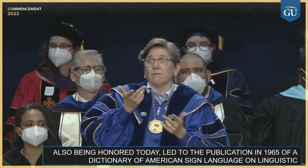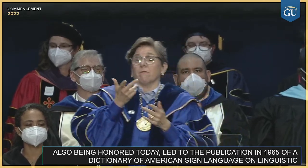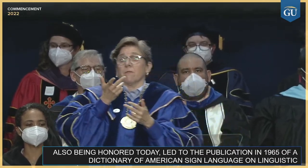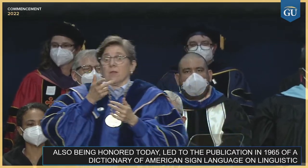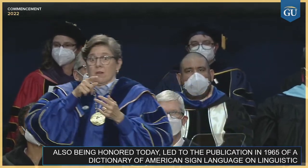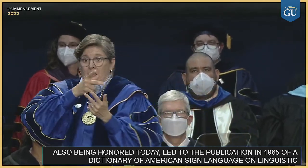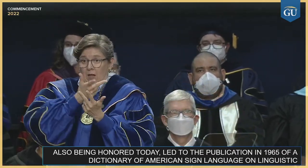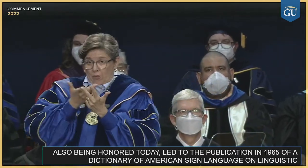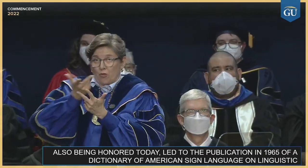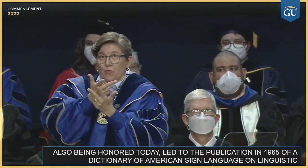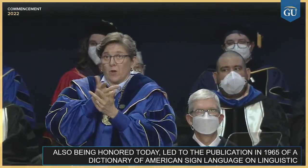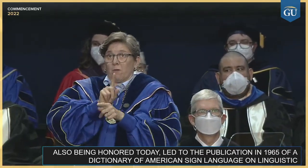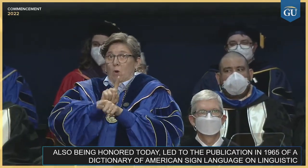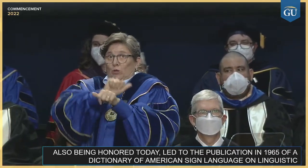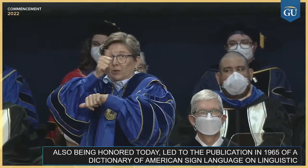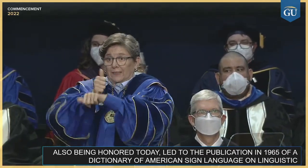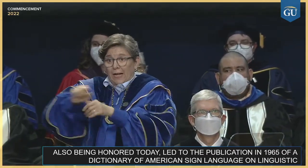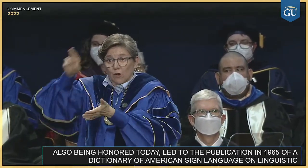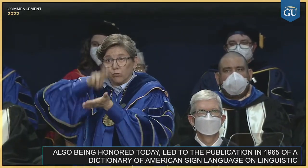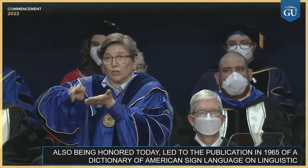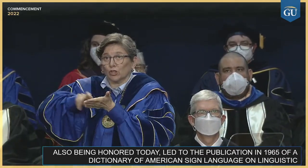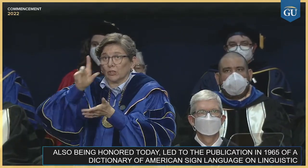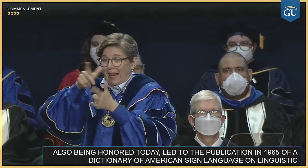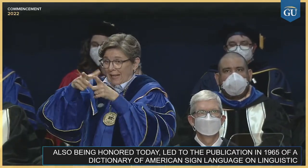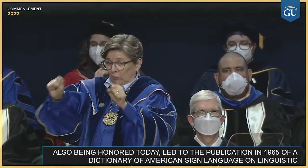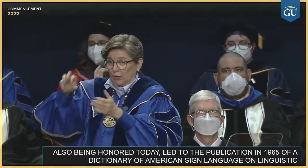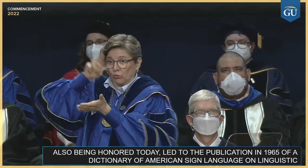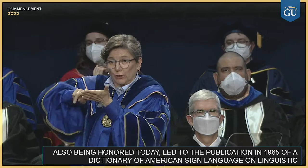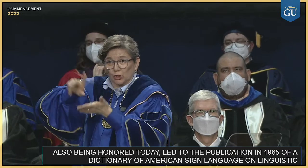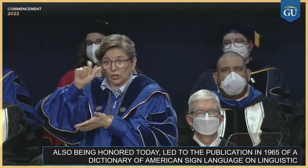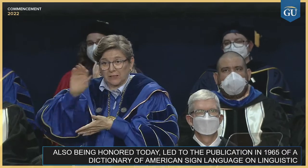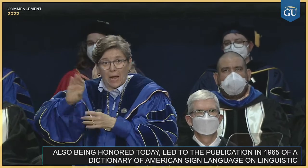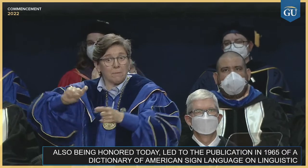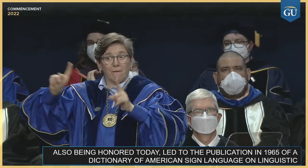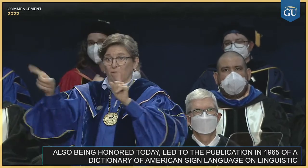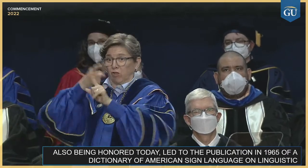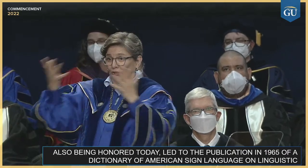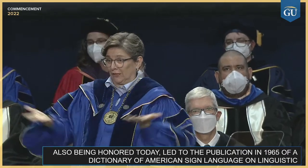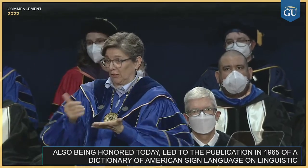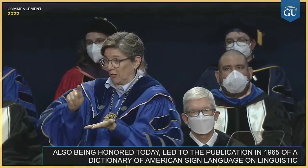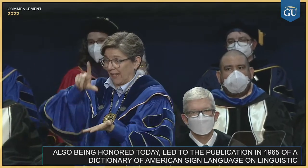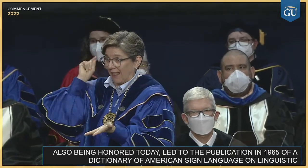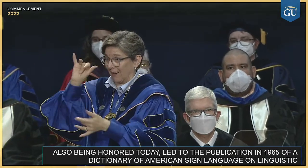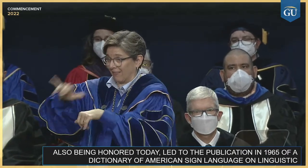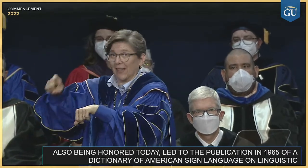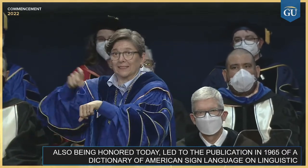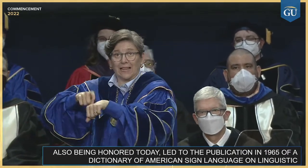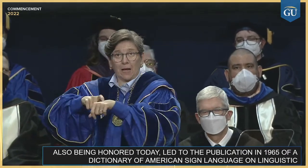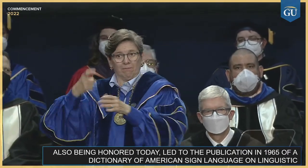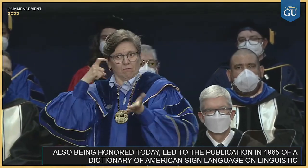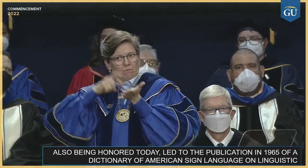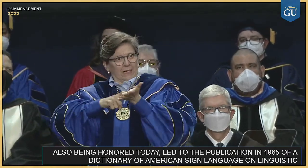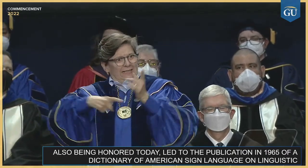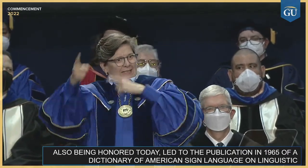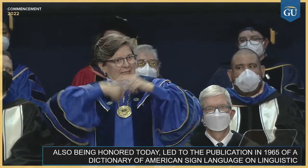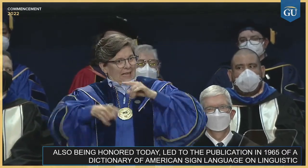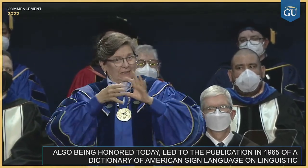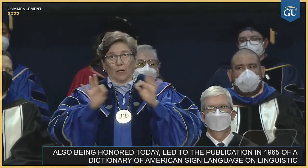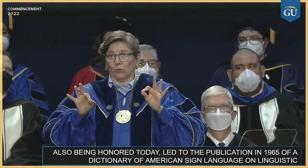At the completion of this book, the three of them also established a research lab, the Linguistics Research Laboratory here at